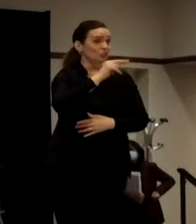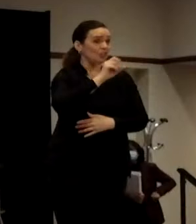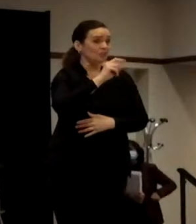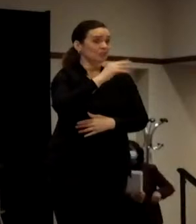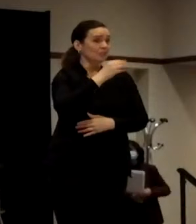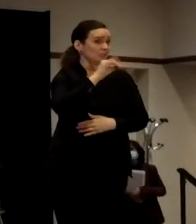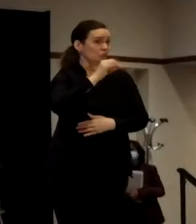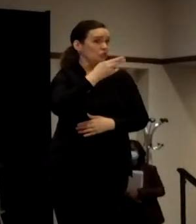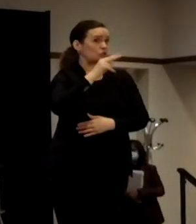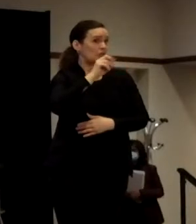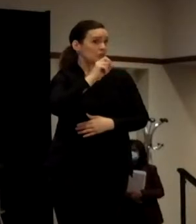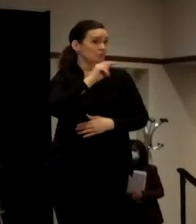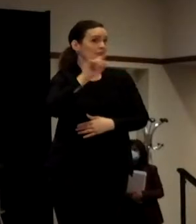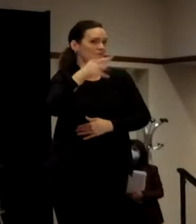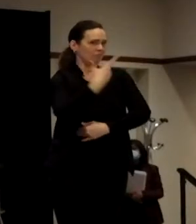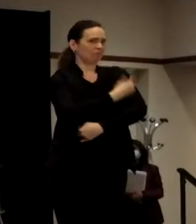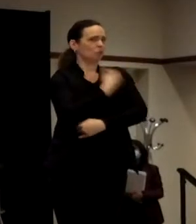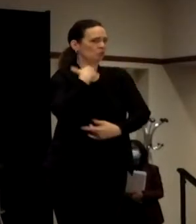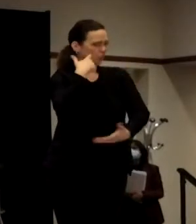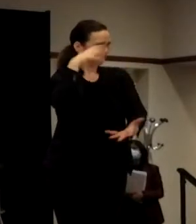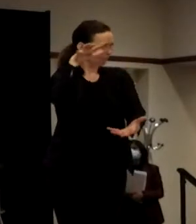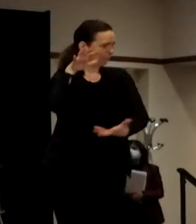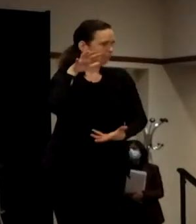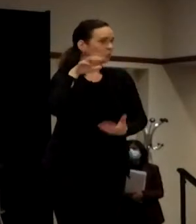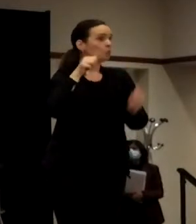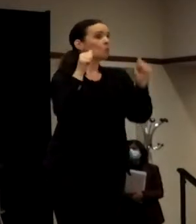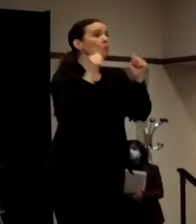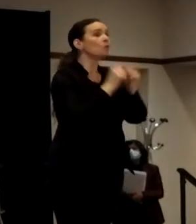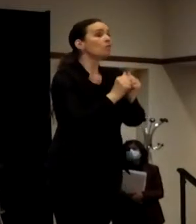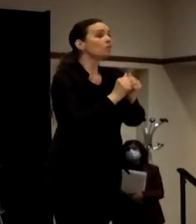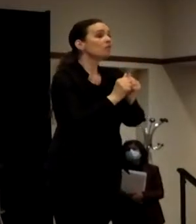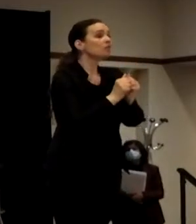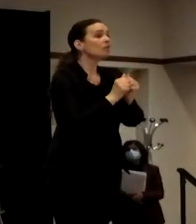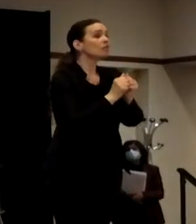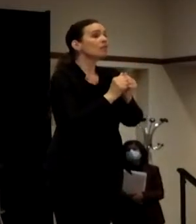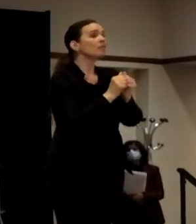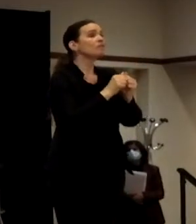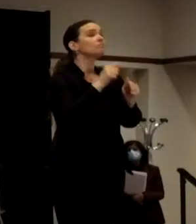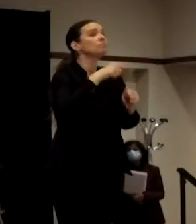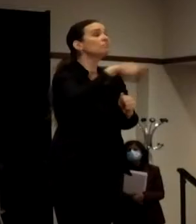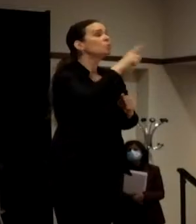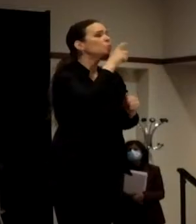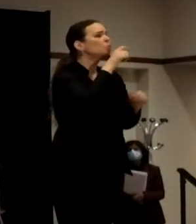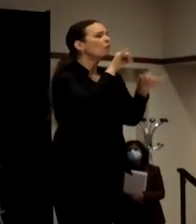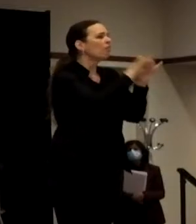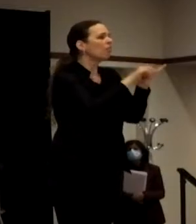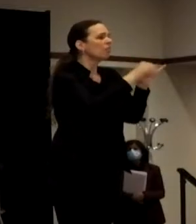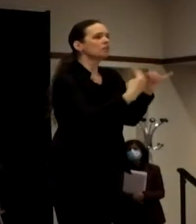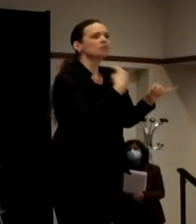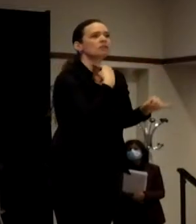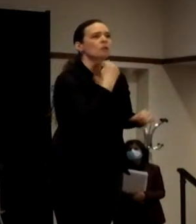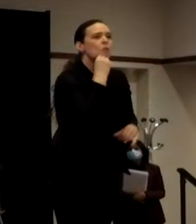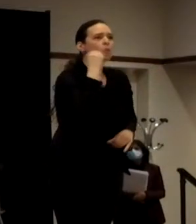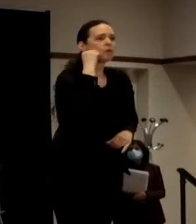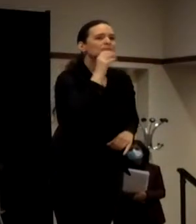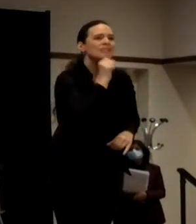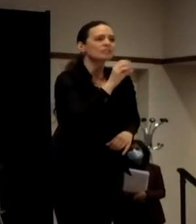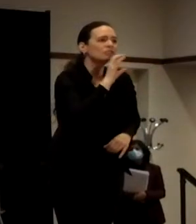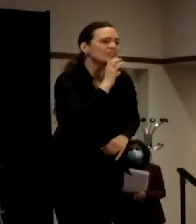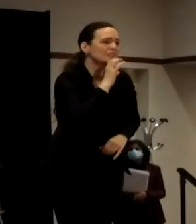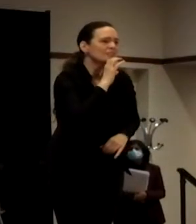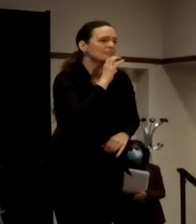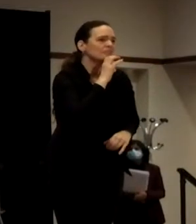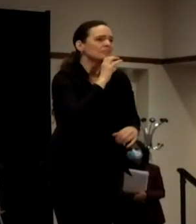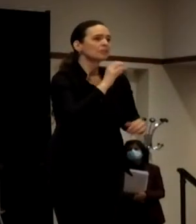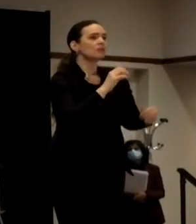work with homebound seniors. We'll work with our partners that do homebound care. And get to